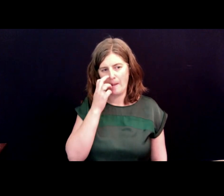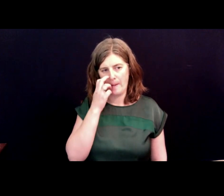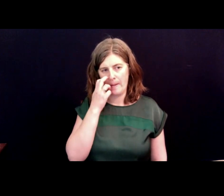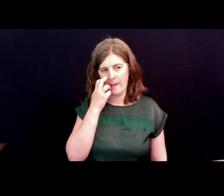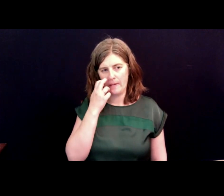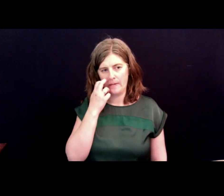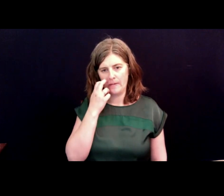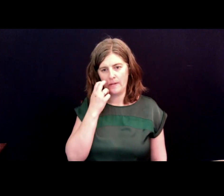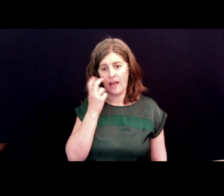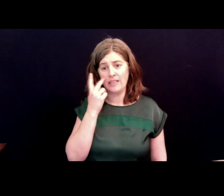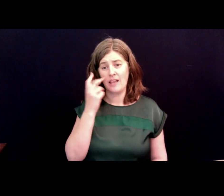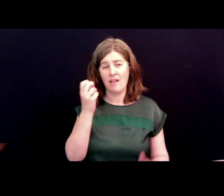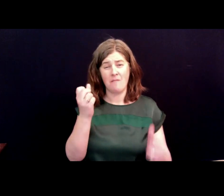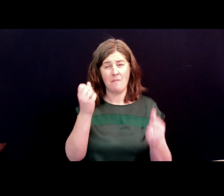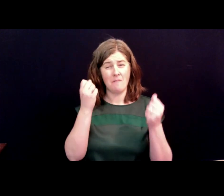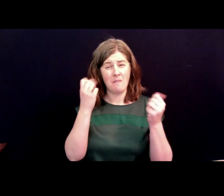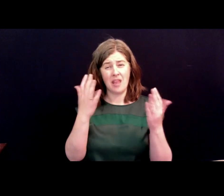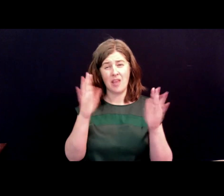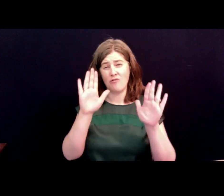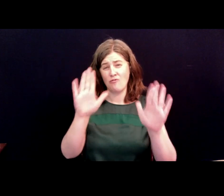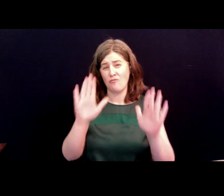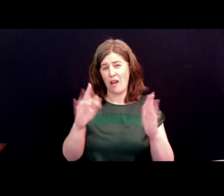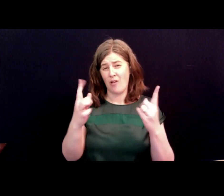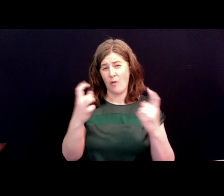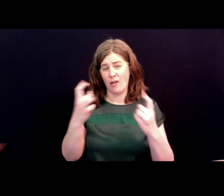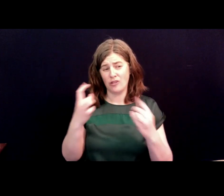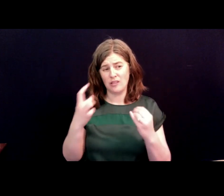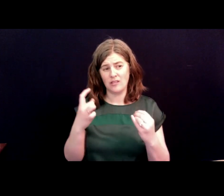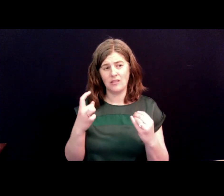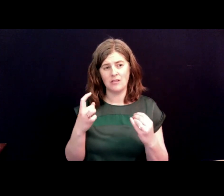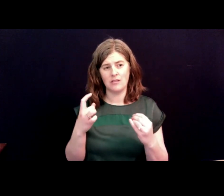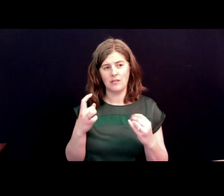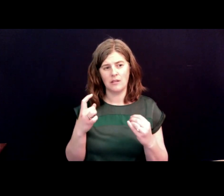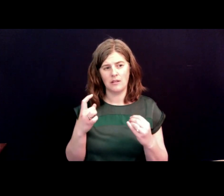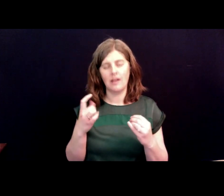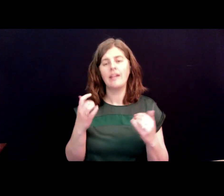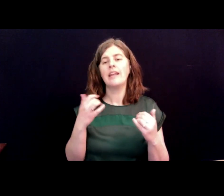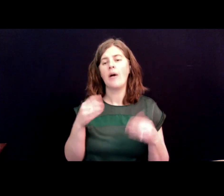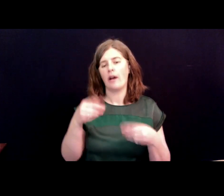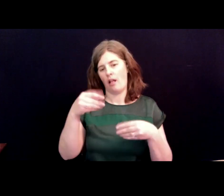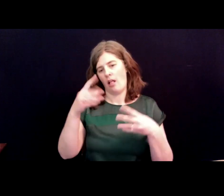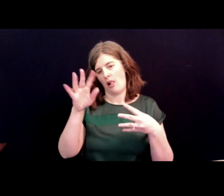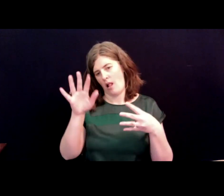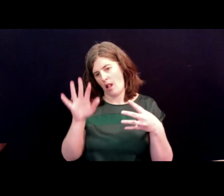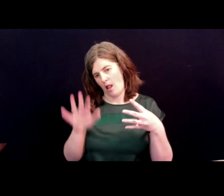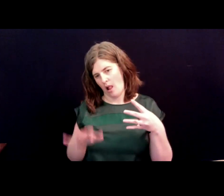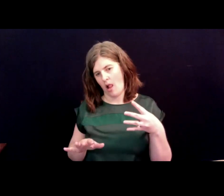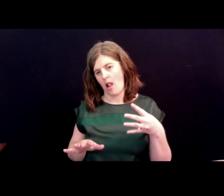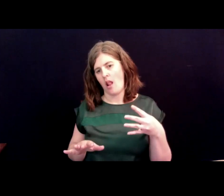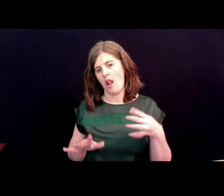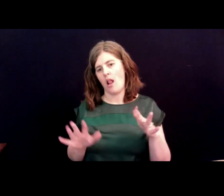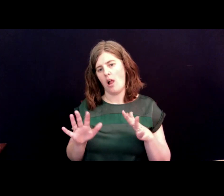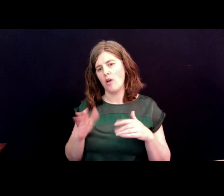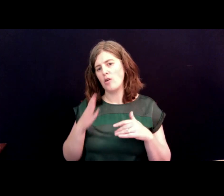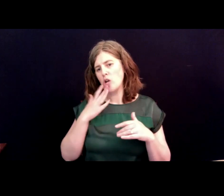So I see lots of great questions. And okay, now that I've had a chance to scroll all the way to the bottom, that's giving me a good